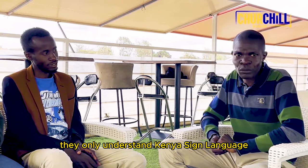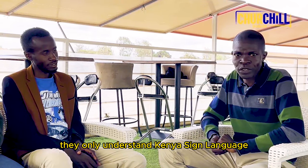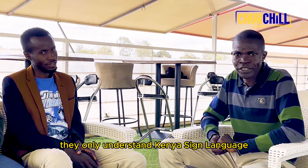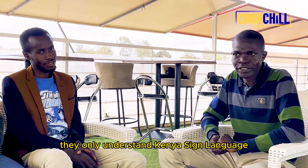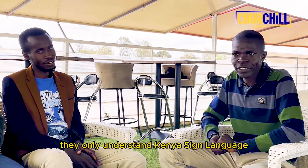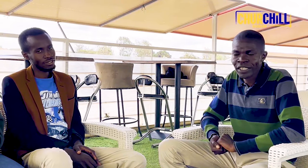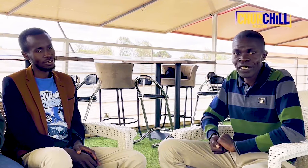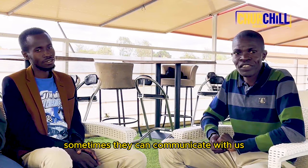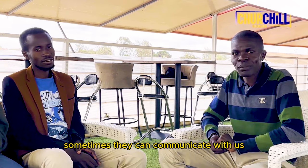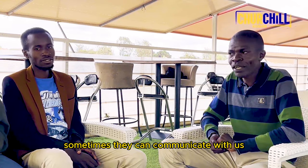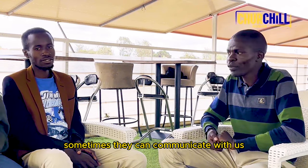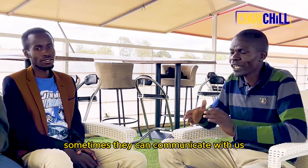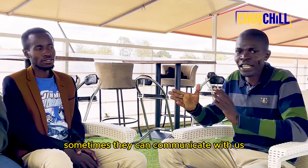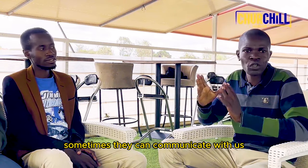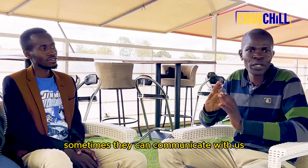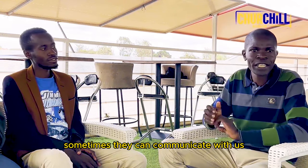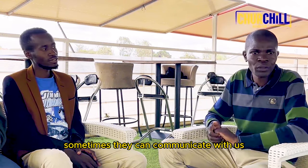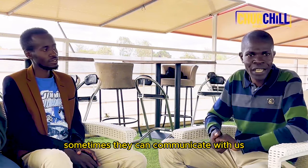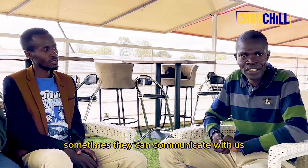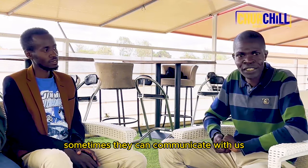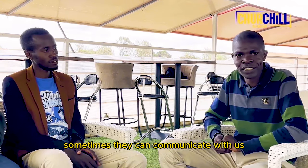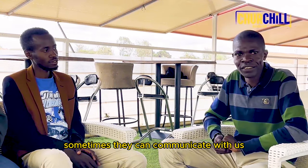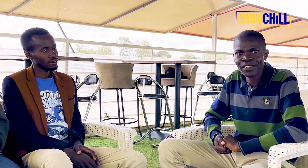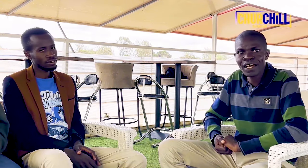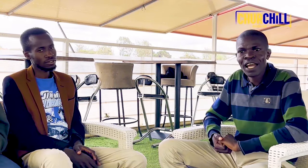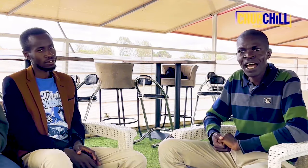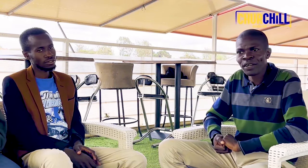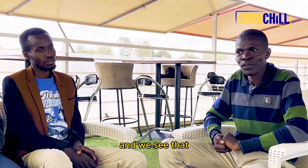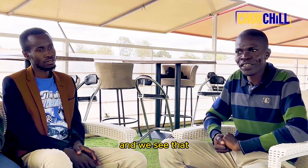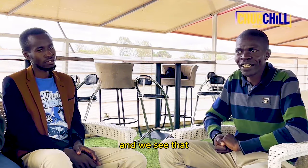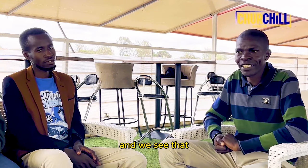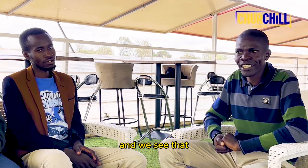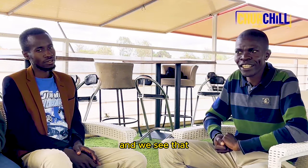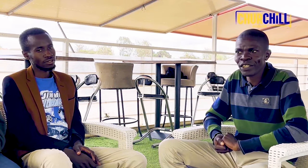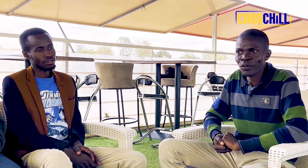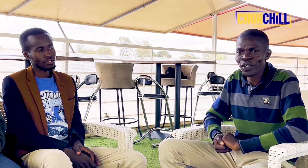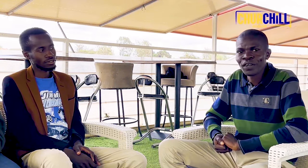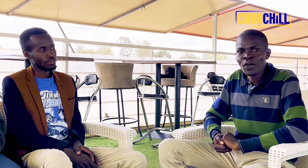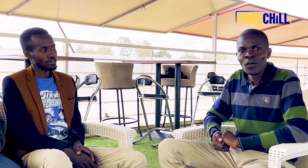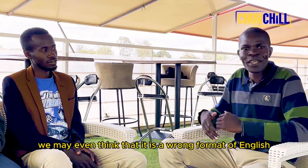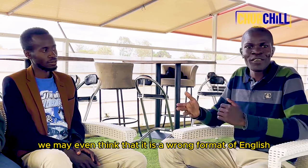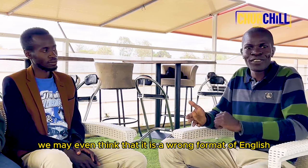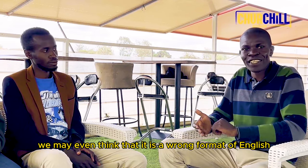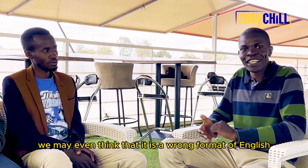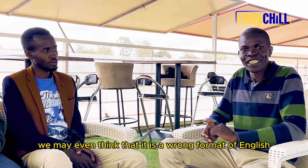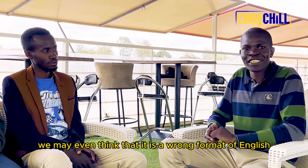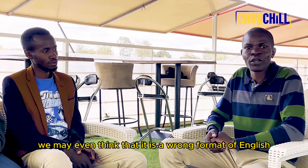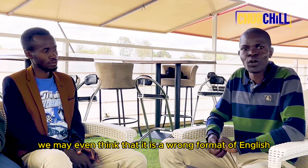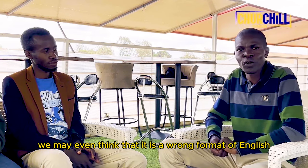language. Sometimes, they can communicate with us and we see that we may even think that it is a wrong